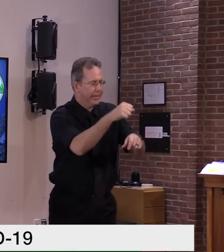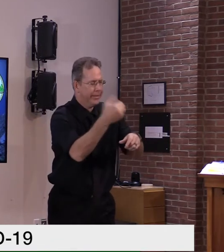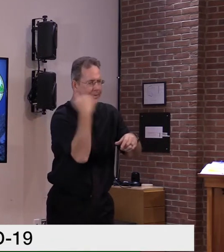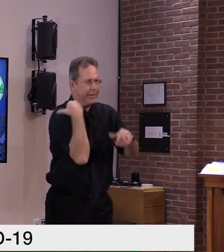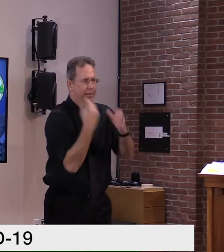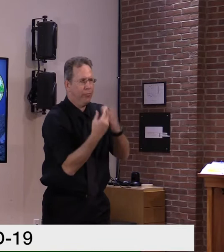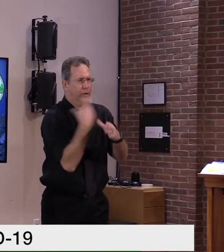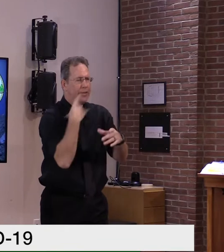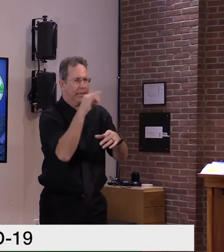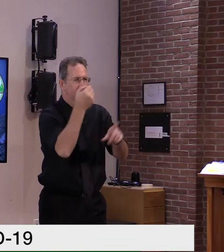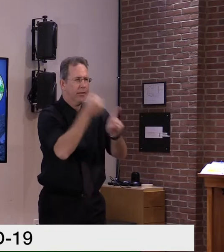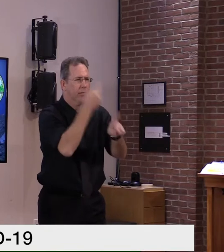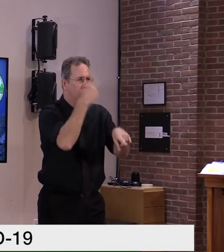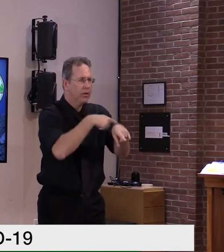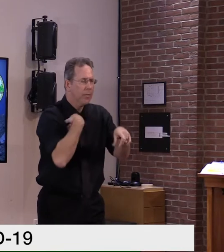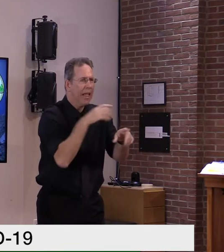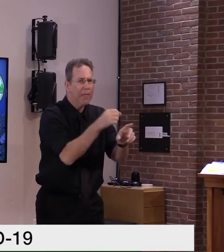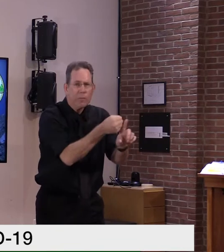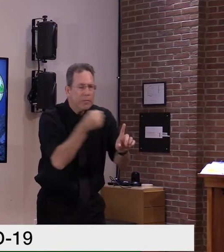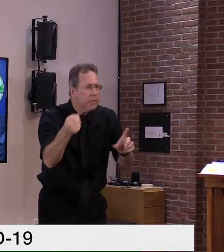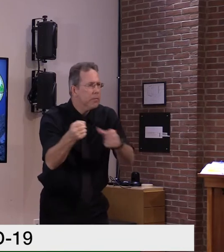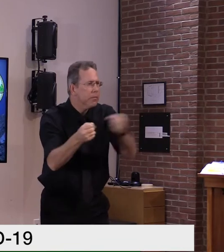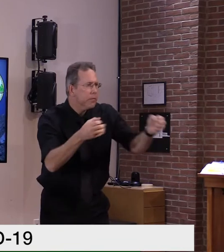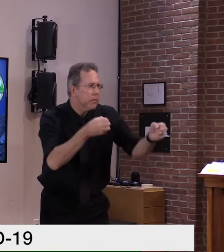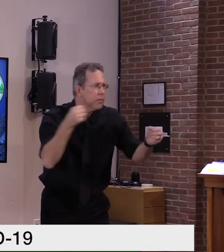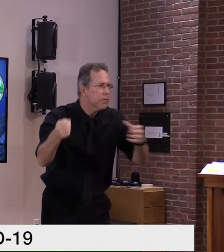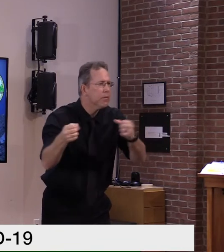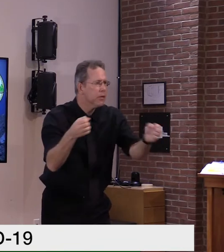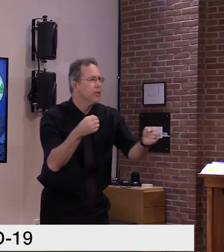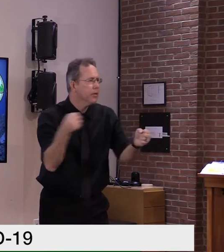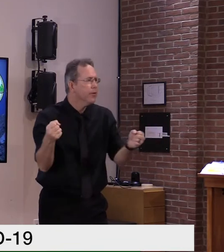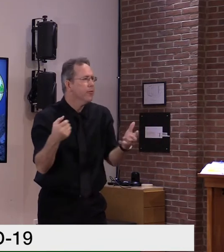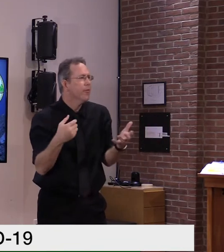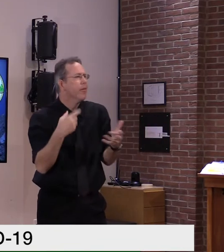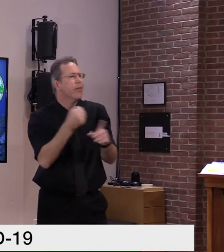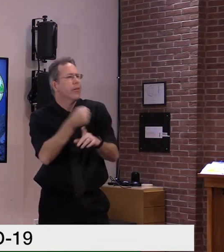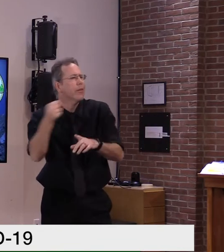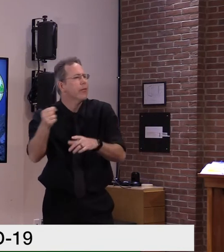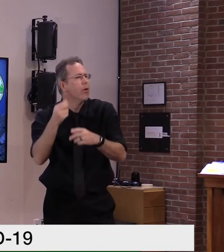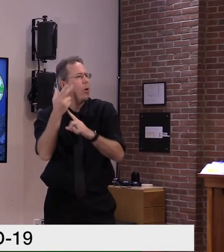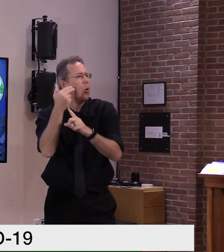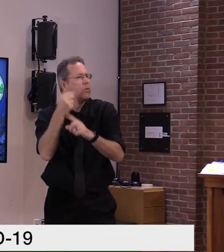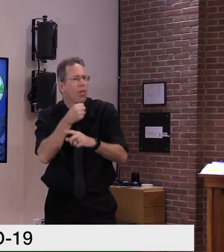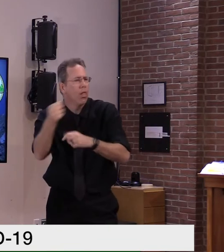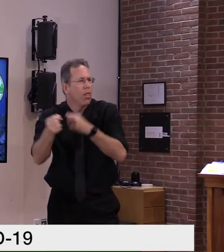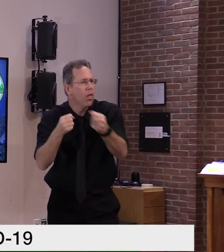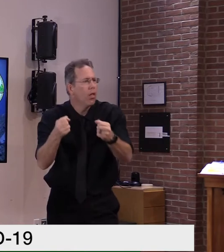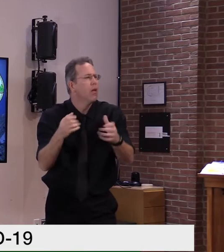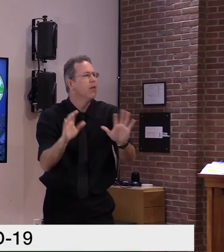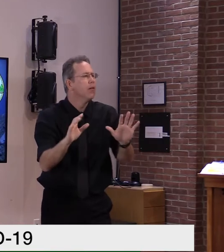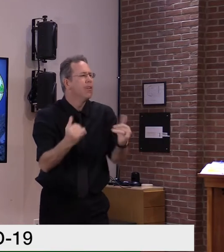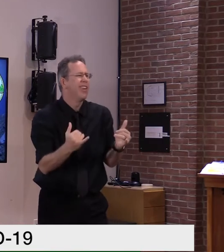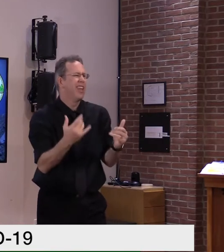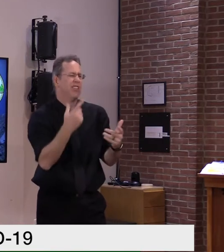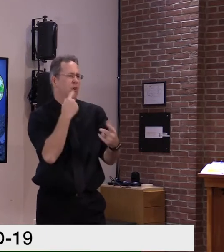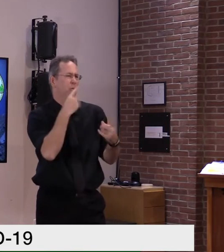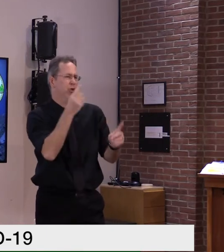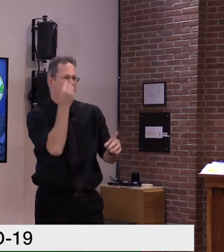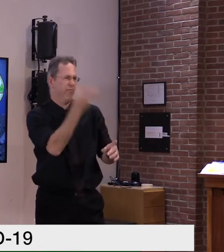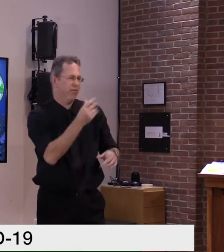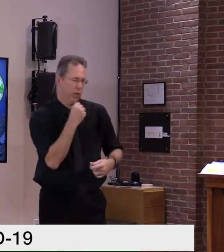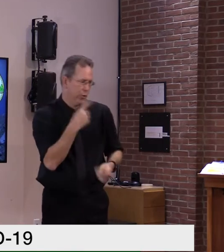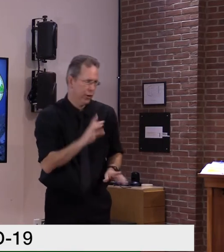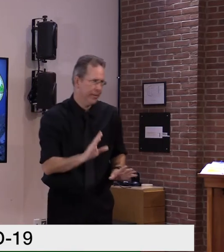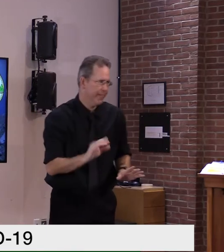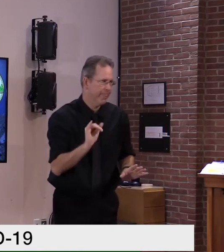and it just wasn't a good strategy at the time. What we have done now is move people directly to the hospital.